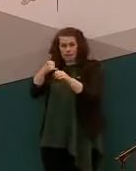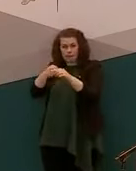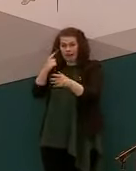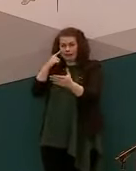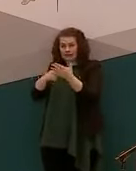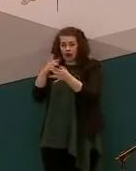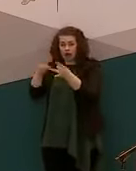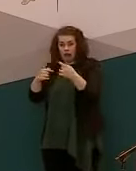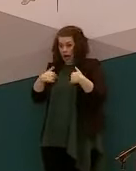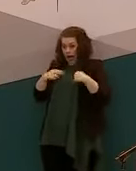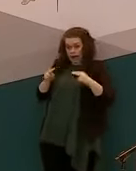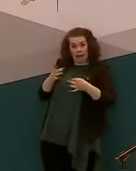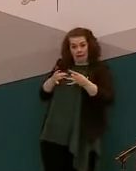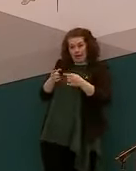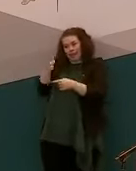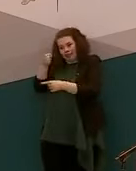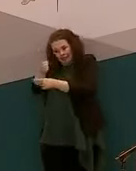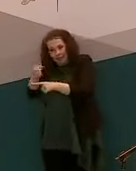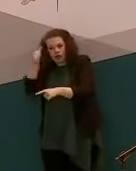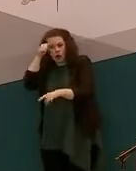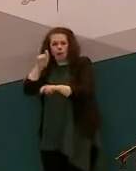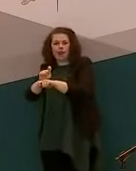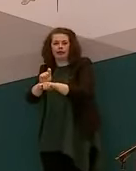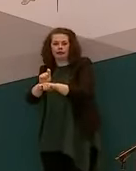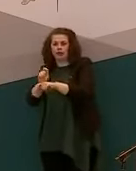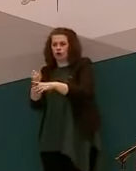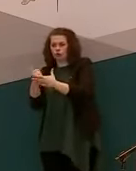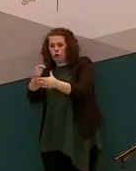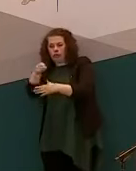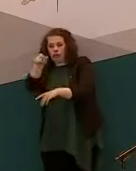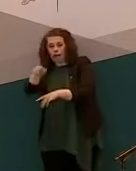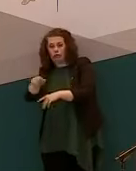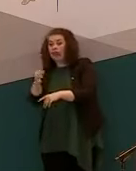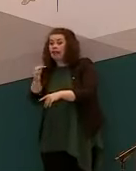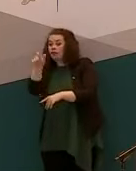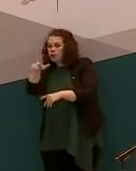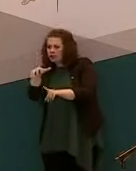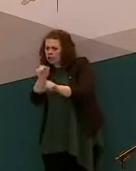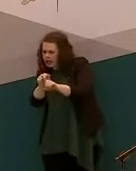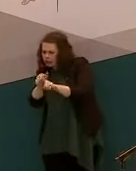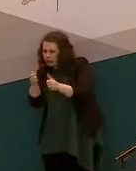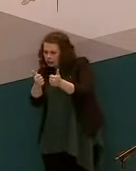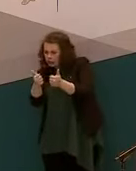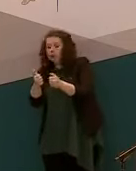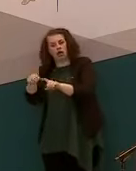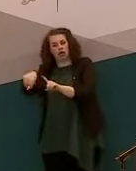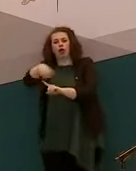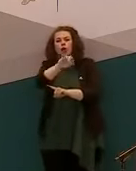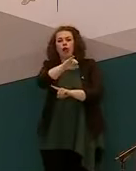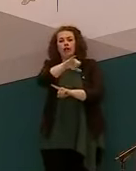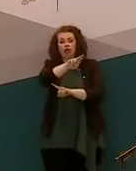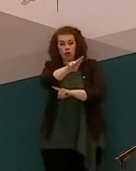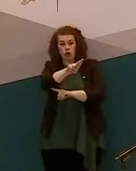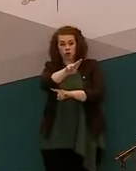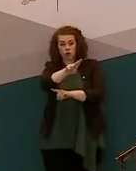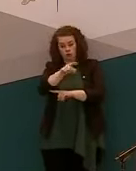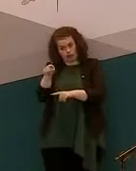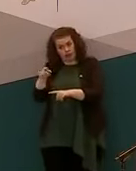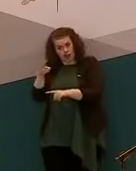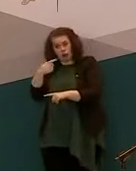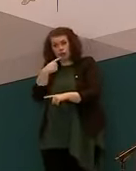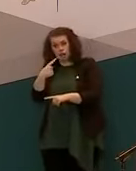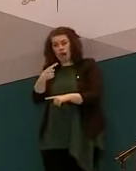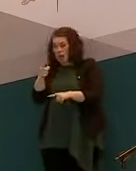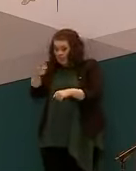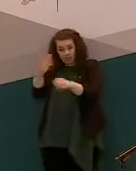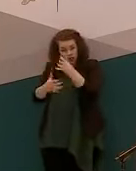each patient. If that involves transfer to acute hospital, that will happen, and it has happened. But as